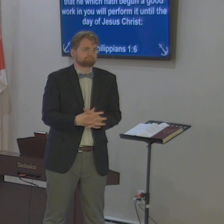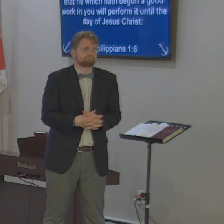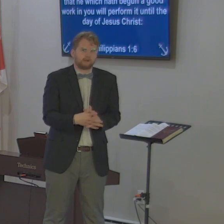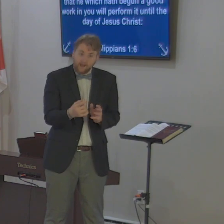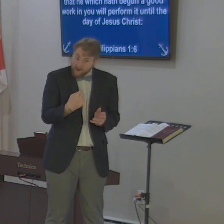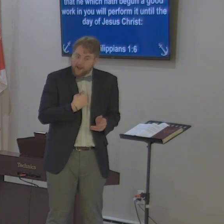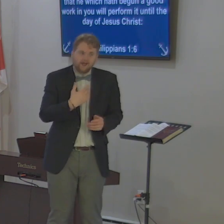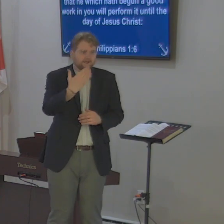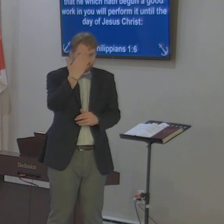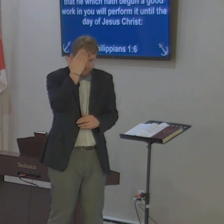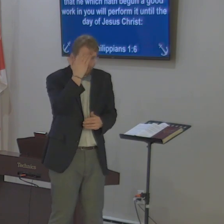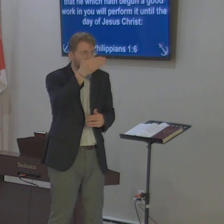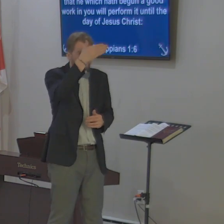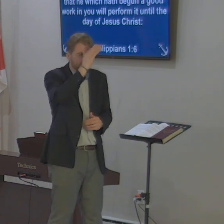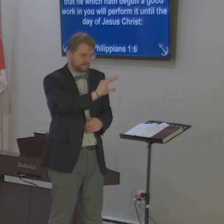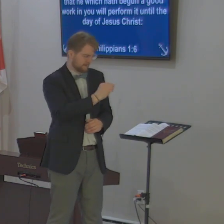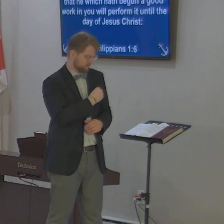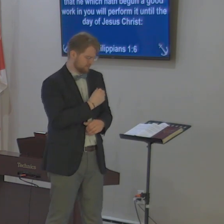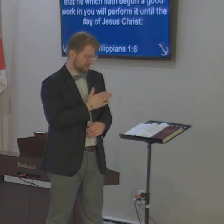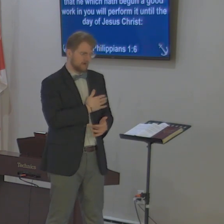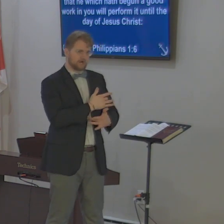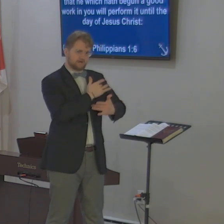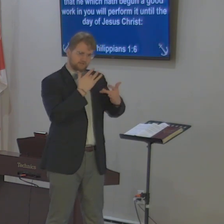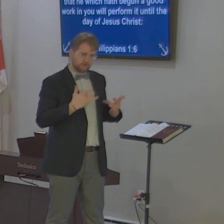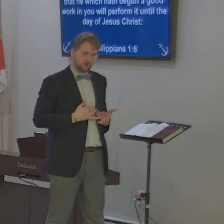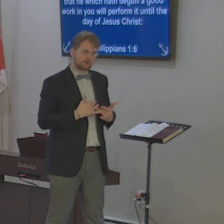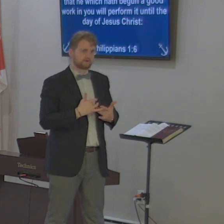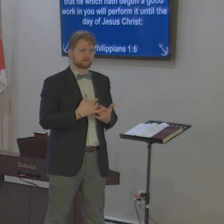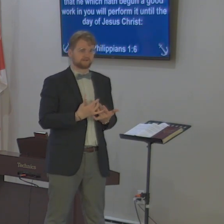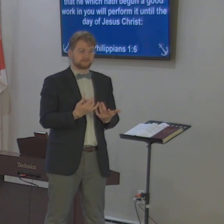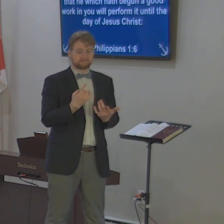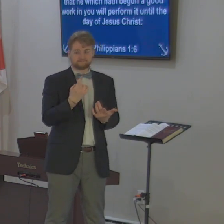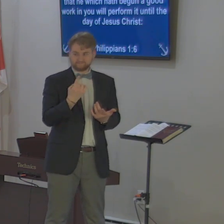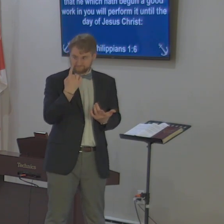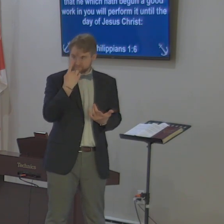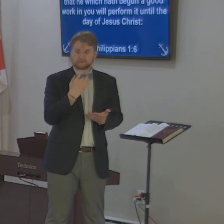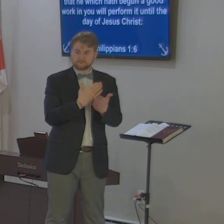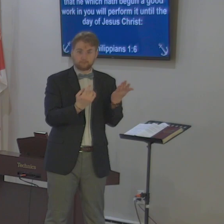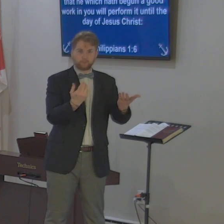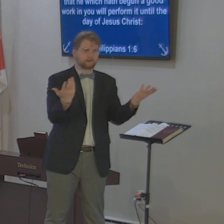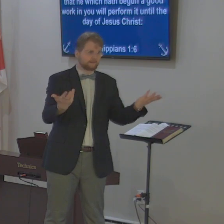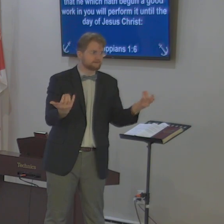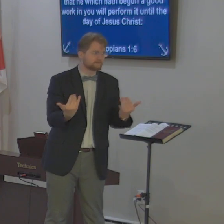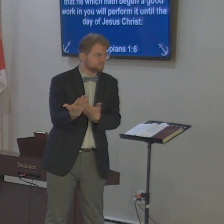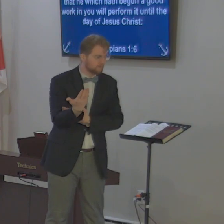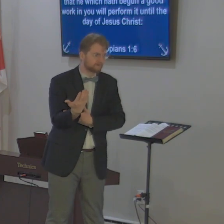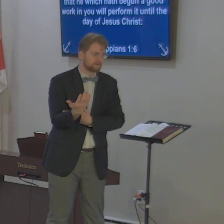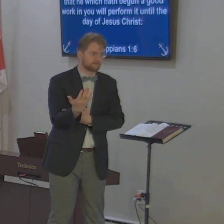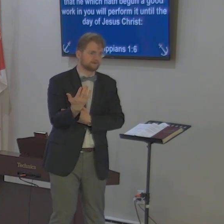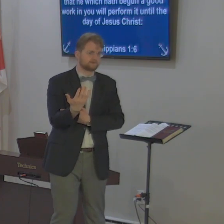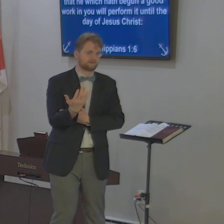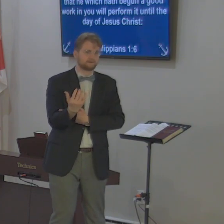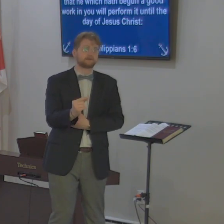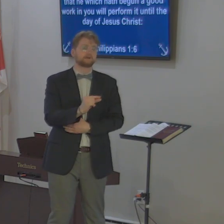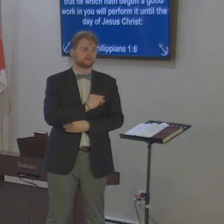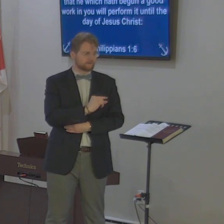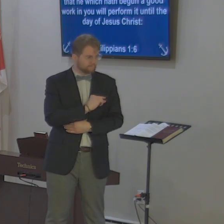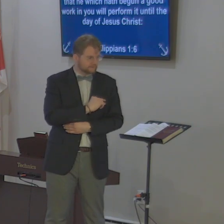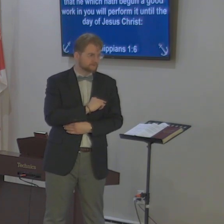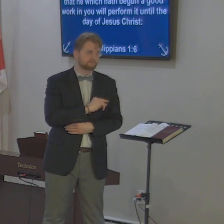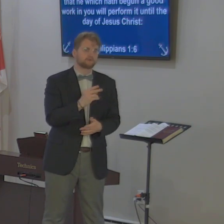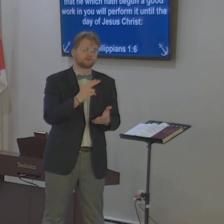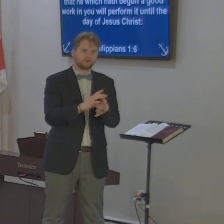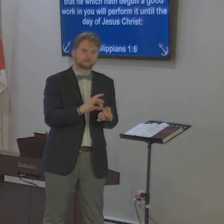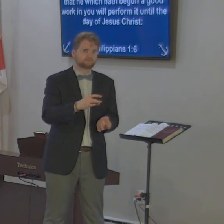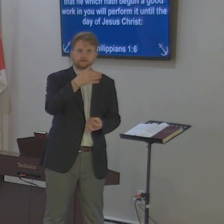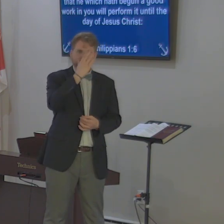I do know that God laid this message on my heart to deliver for you this morning, and I believe it is the one that's needed. The conviction of the Holy Spirit of God is